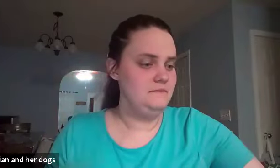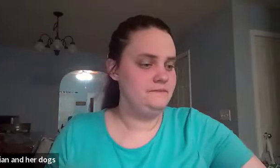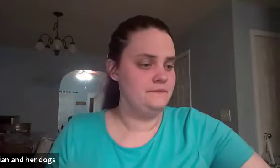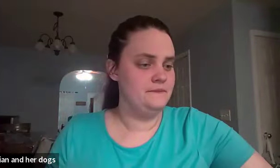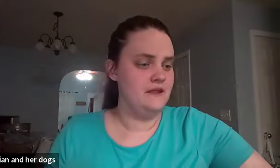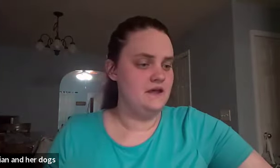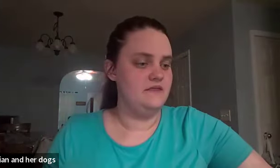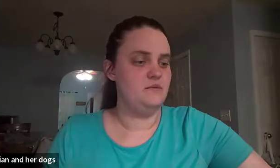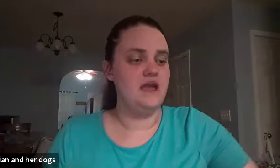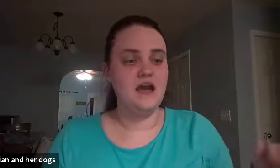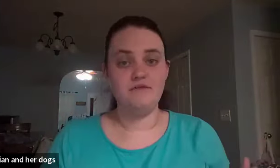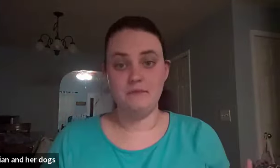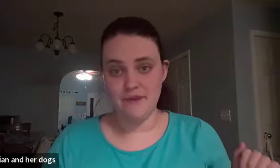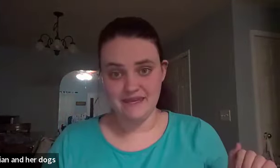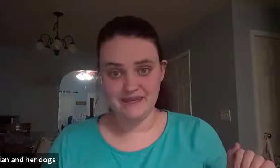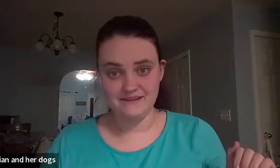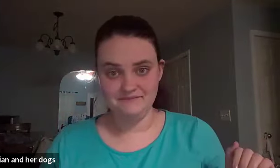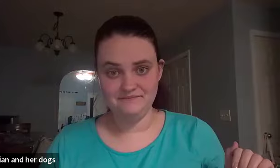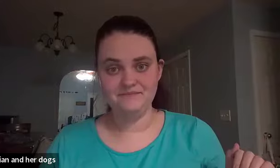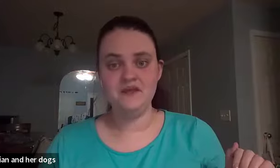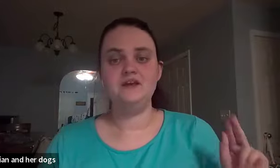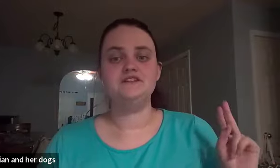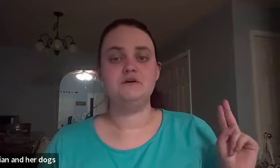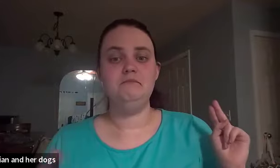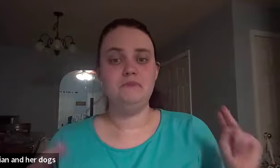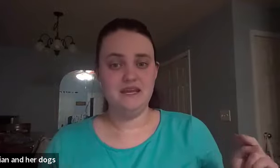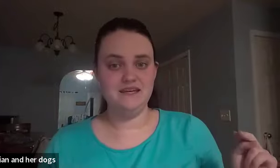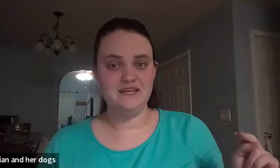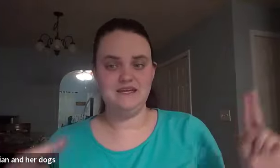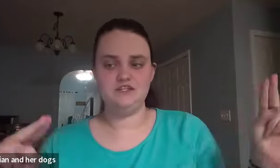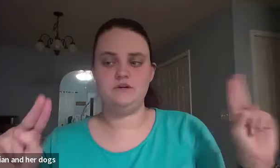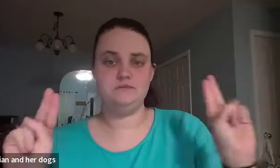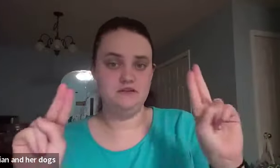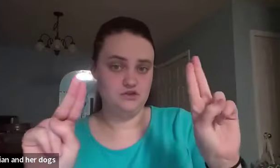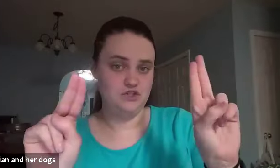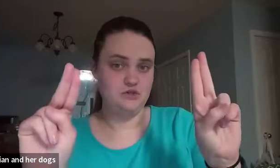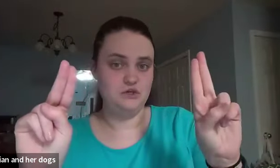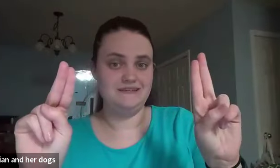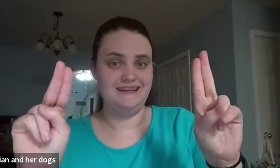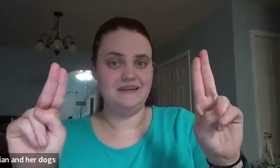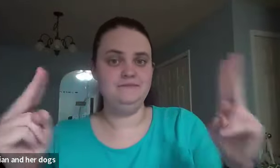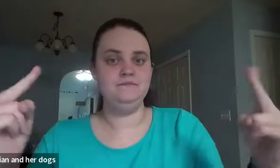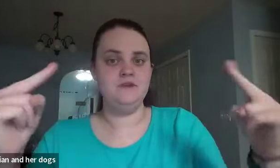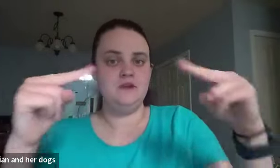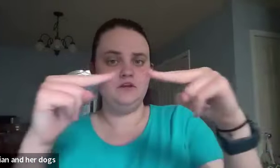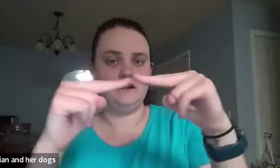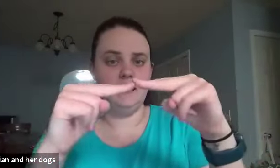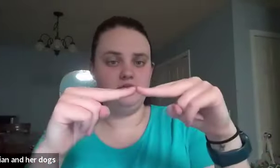Okay. Then we have bacon. So bacon is going to be those 2 U's again. You're going to have